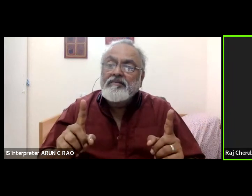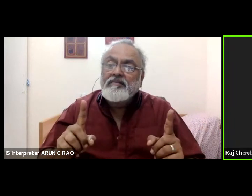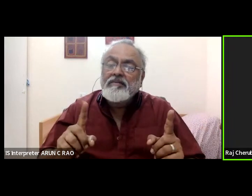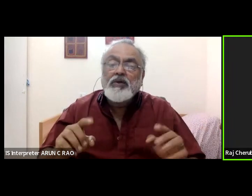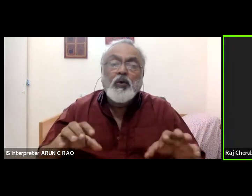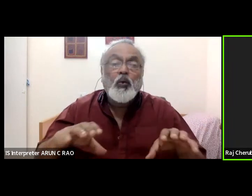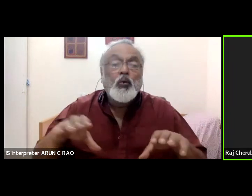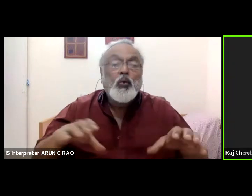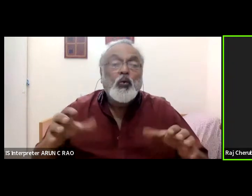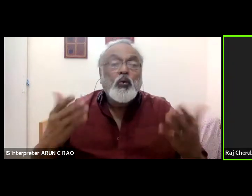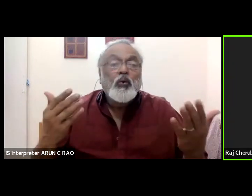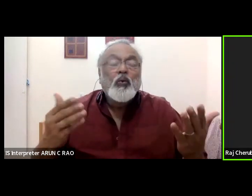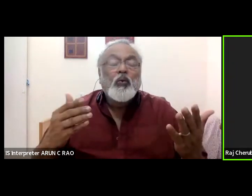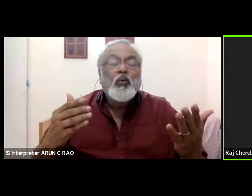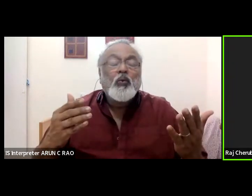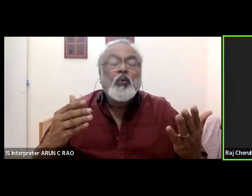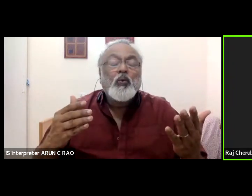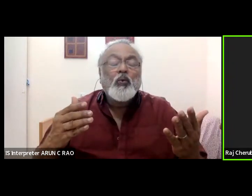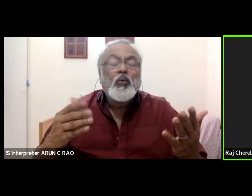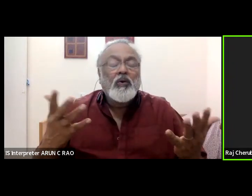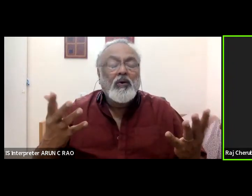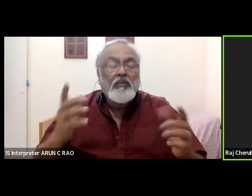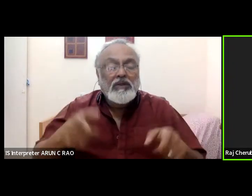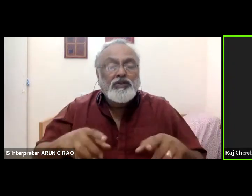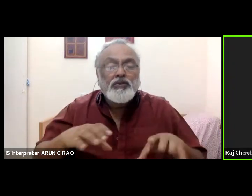is that this is my personal opinion.